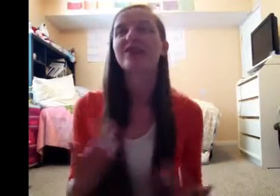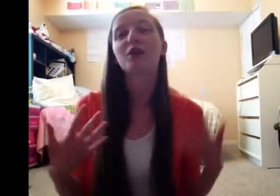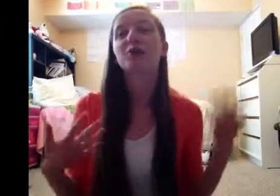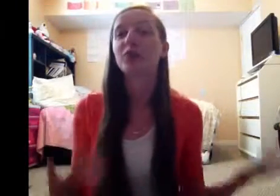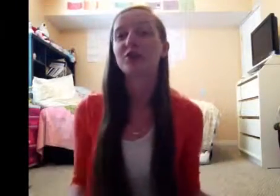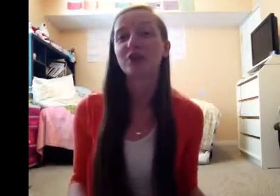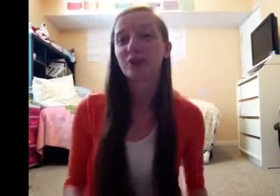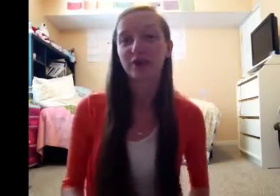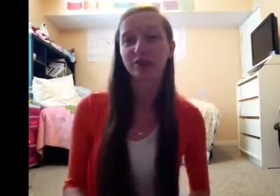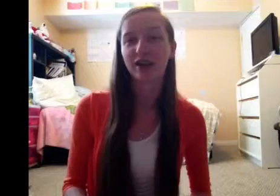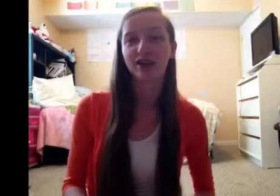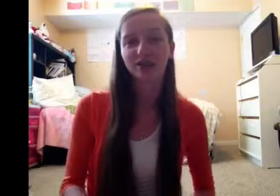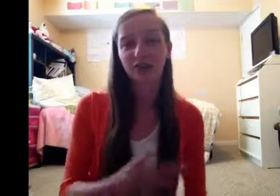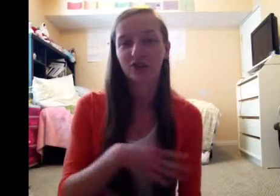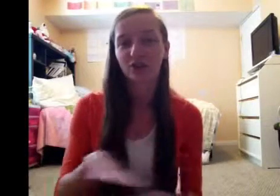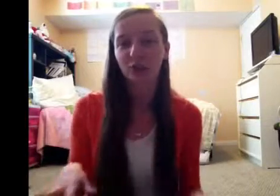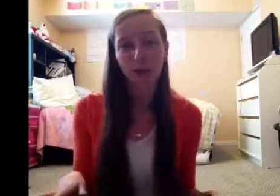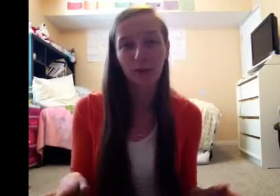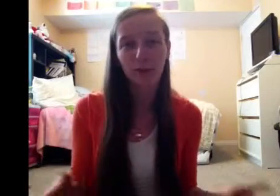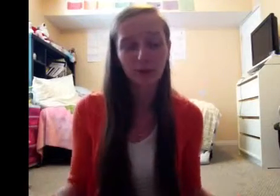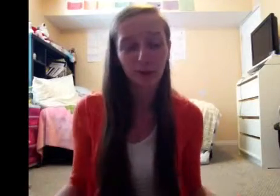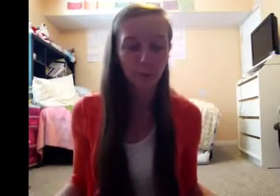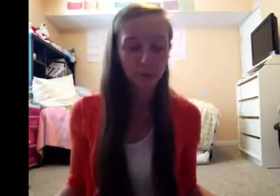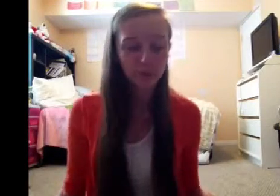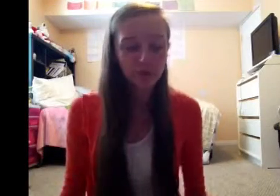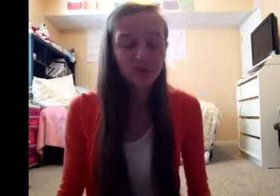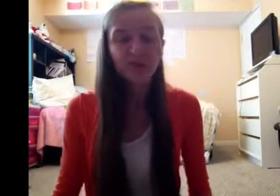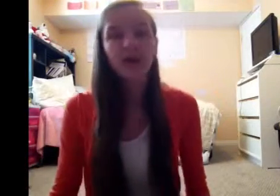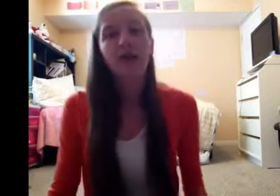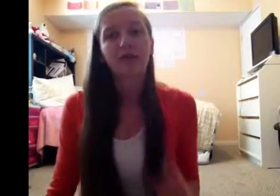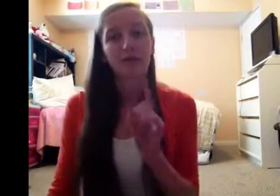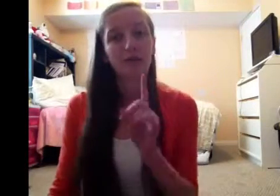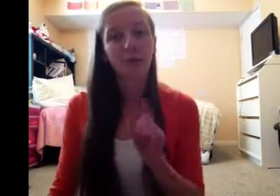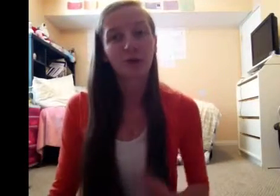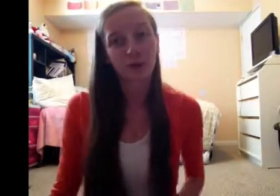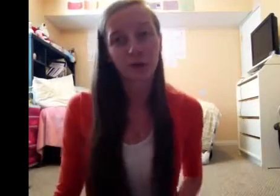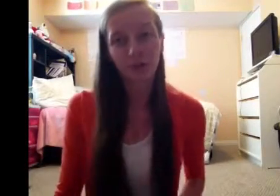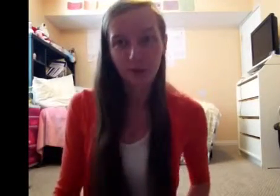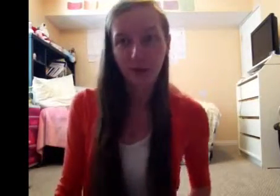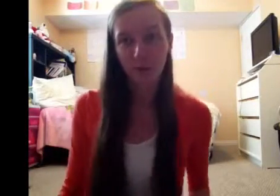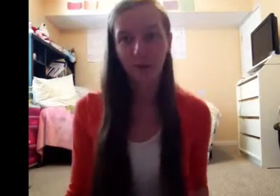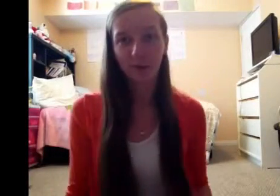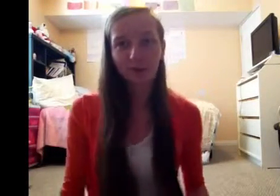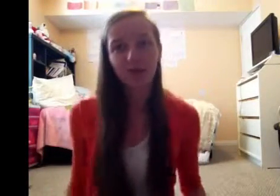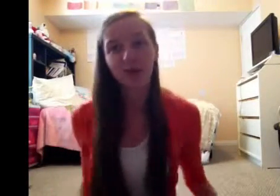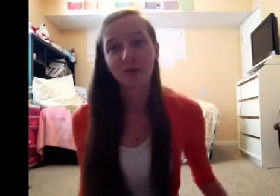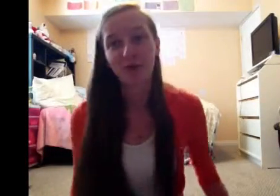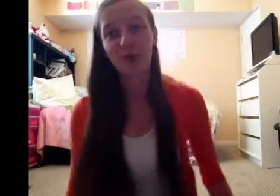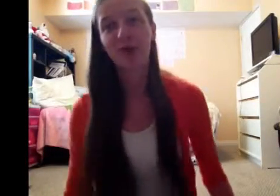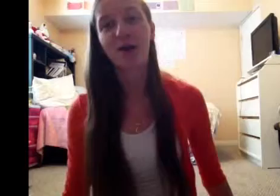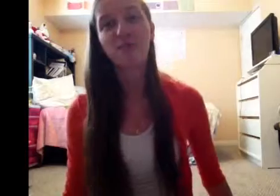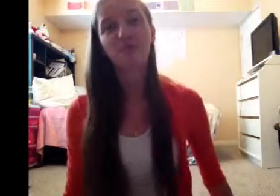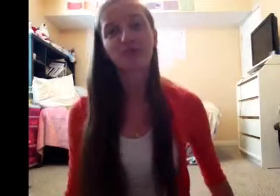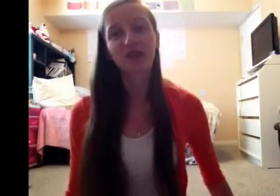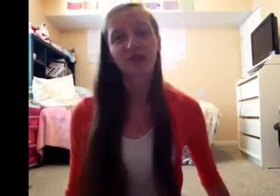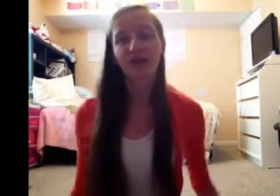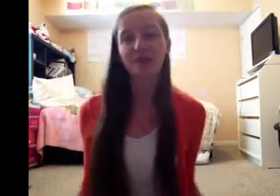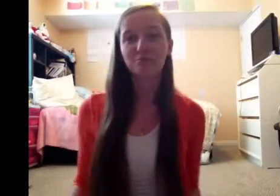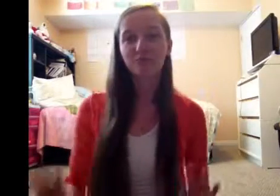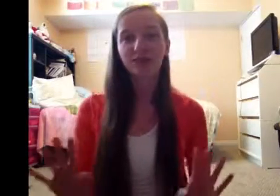lot of words don't have signs, you just have to spell them out. So it's important to know the alphabet. So I'm going to start with that. Okay,